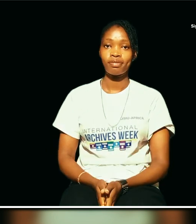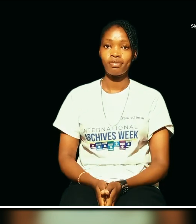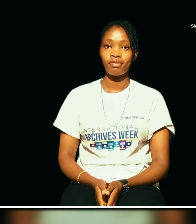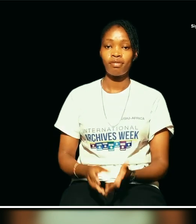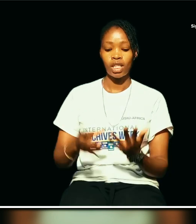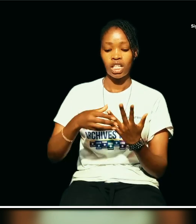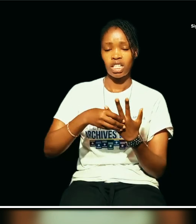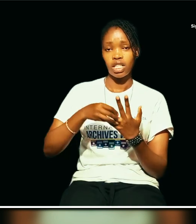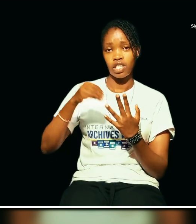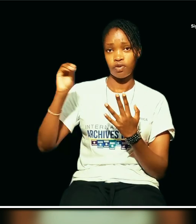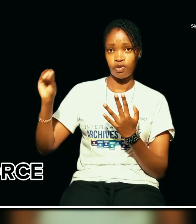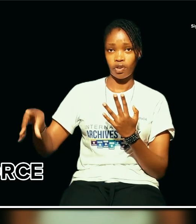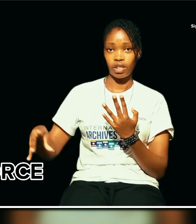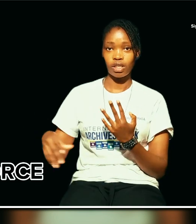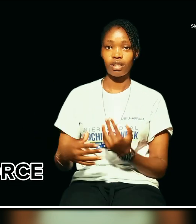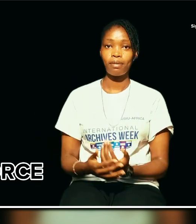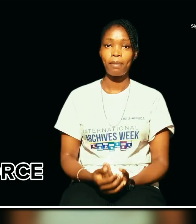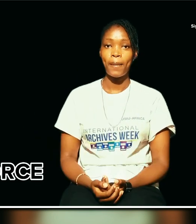divorce,